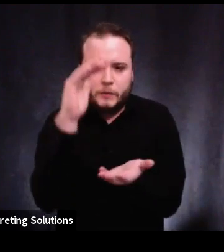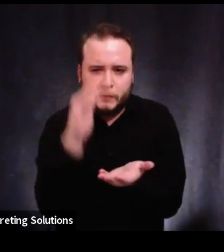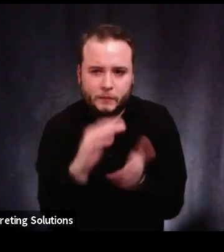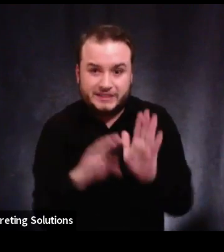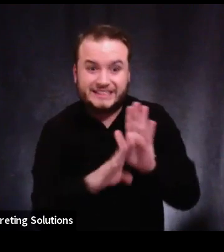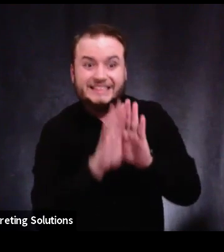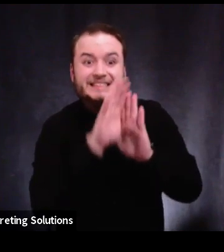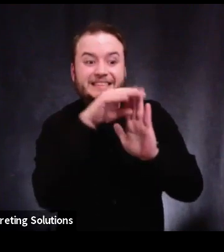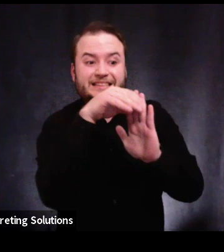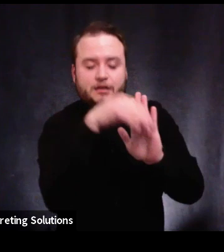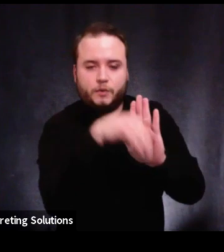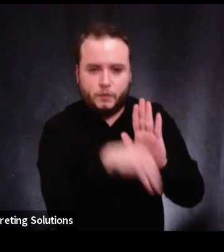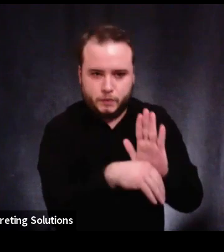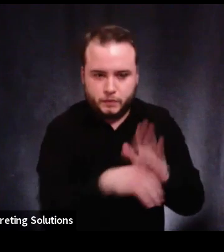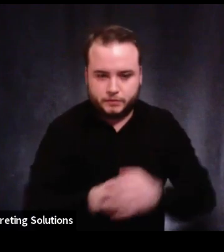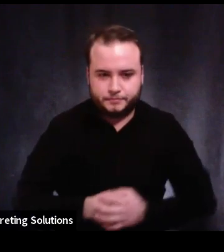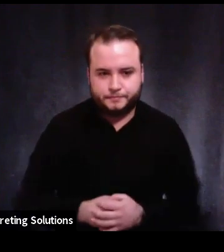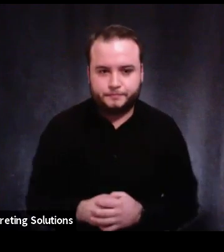essentially those two factors.